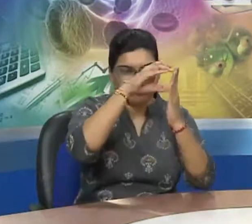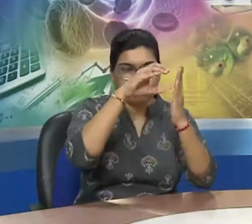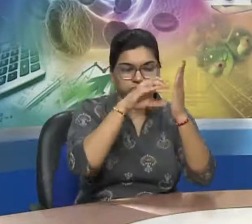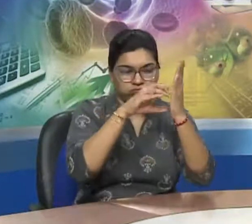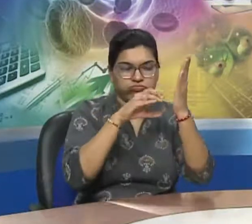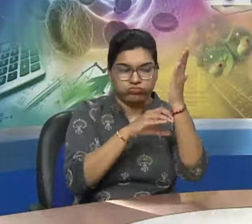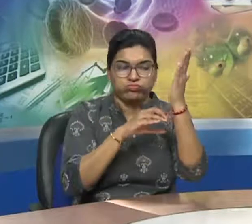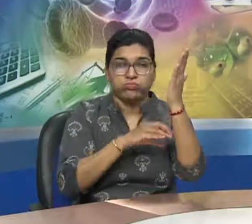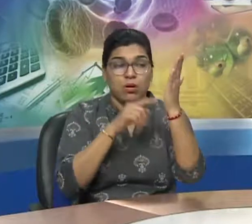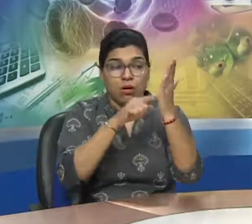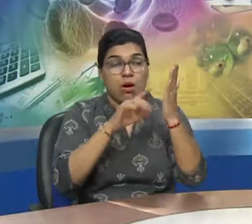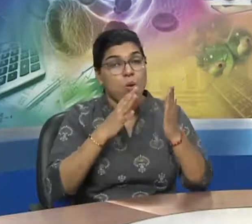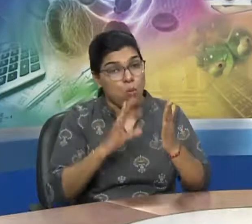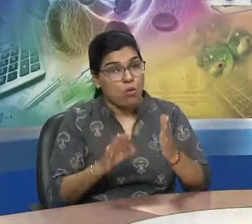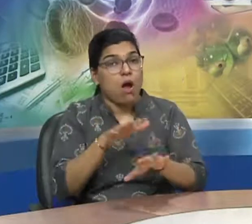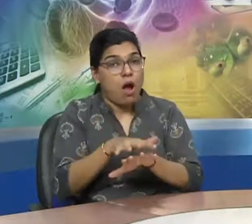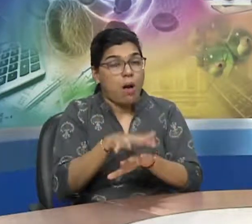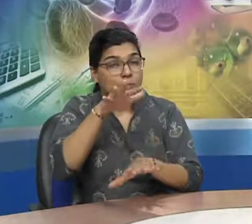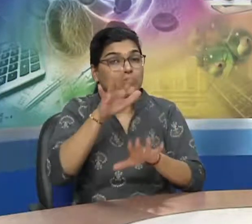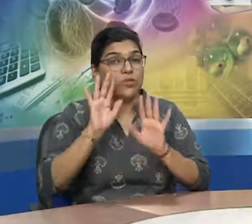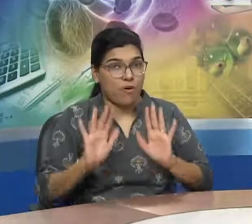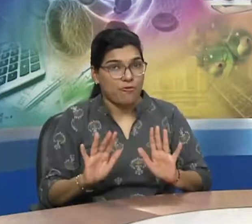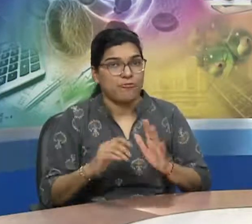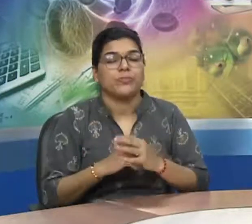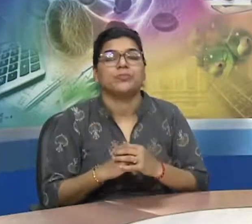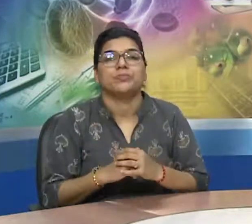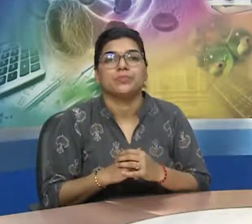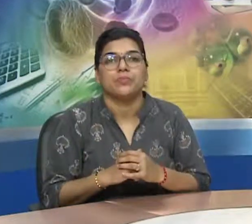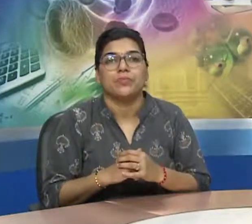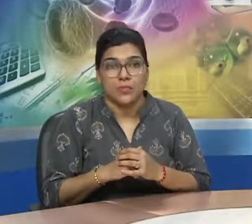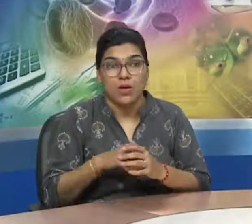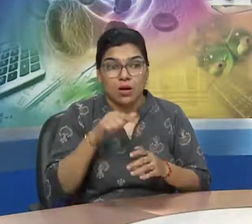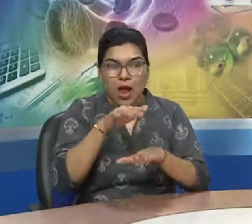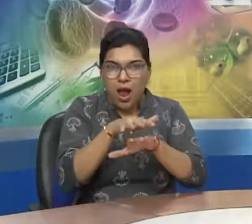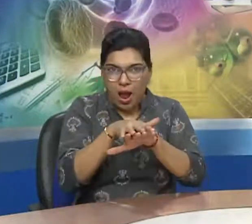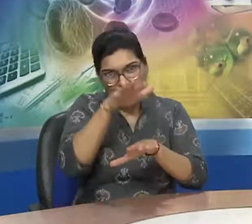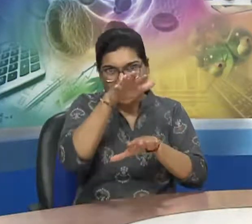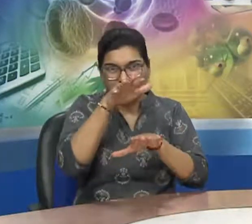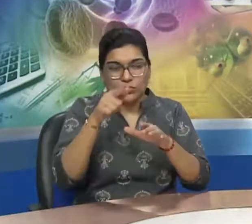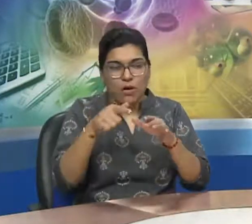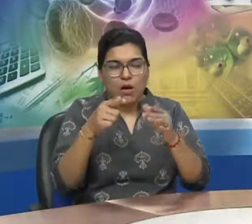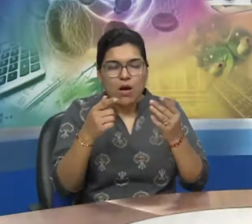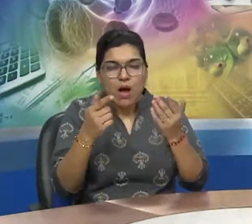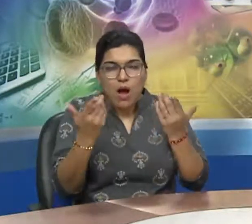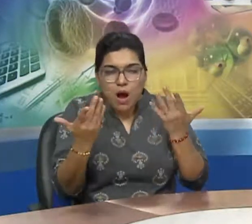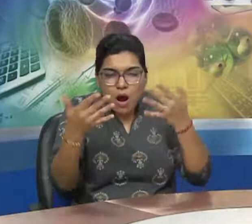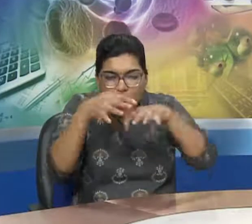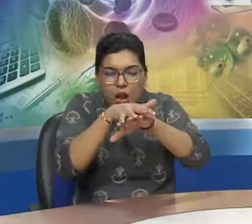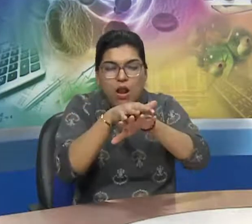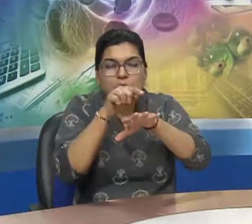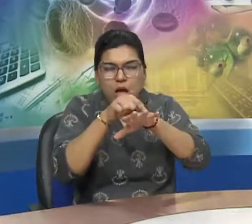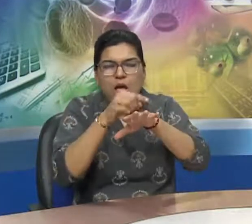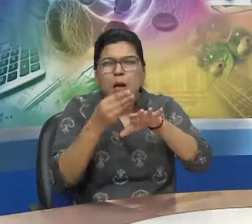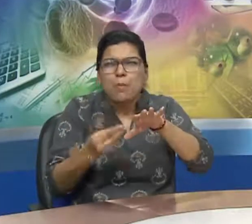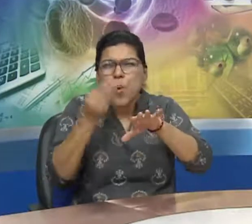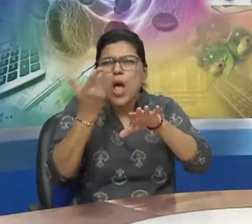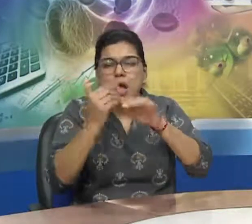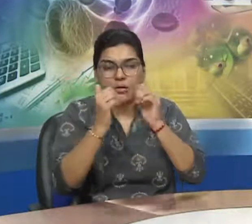from the lesson. It has all the stanzas shown, and the stanzas